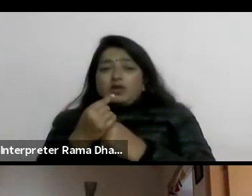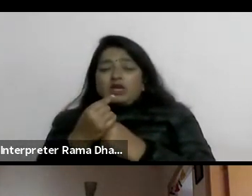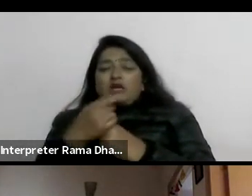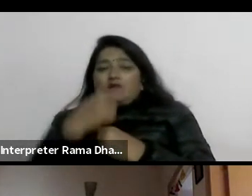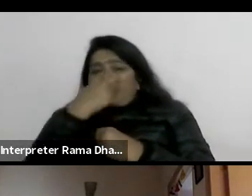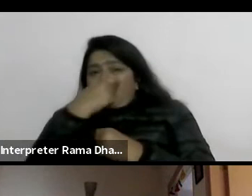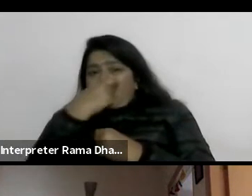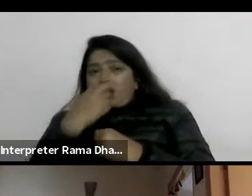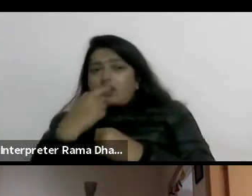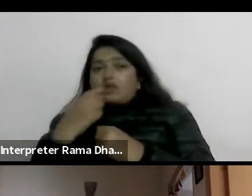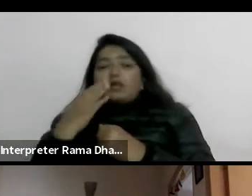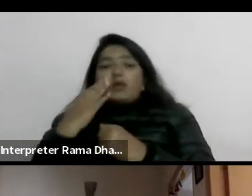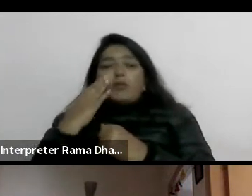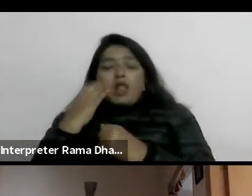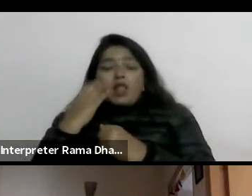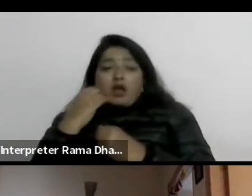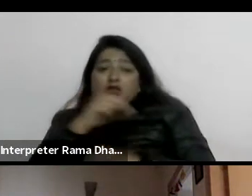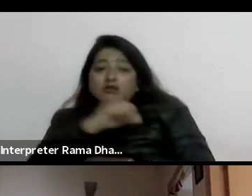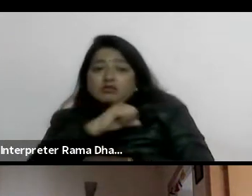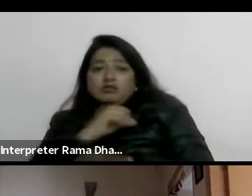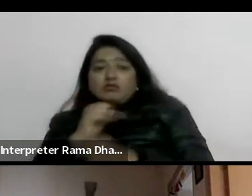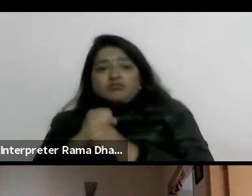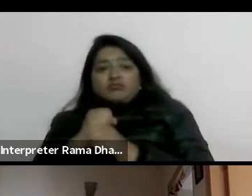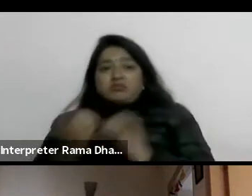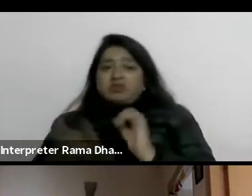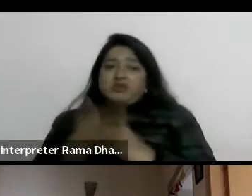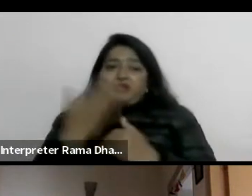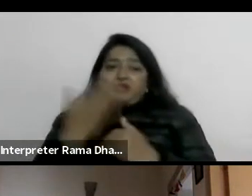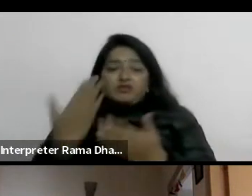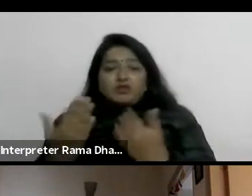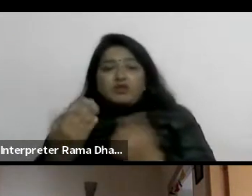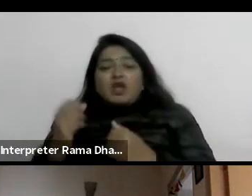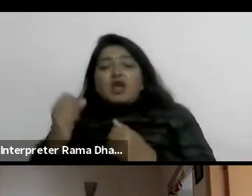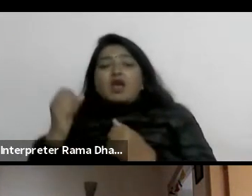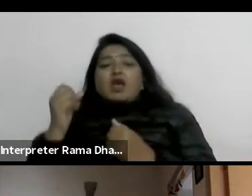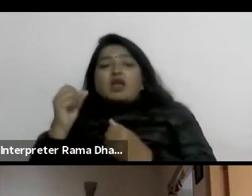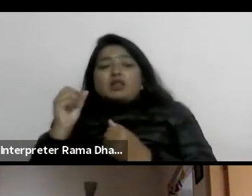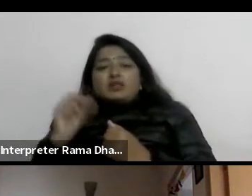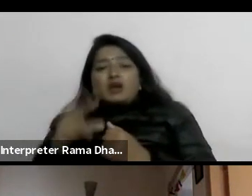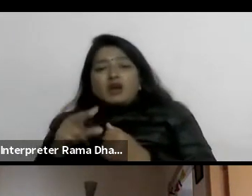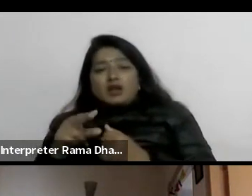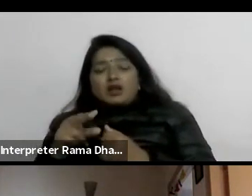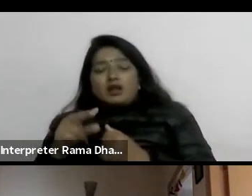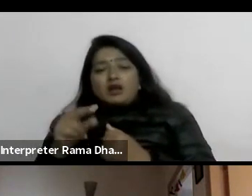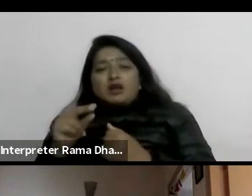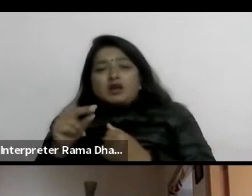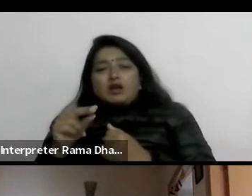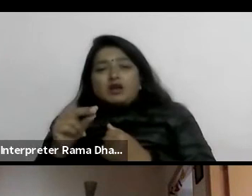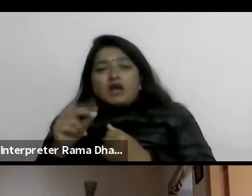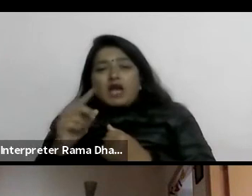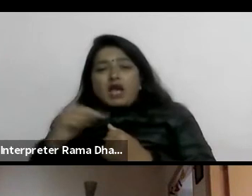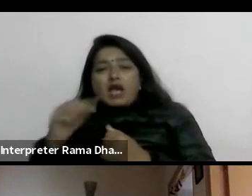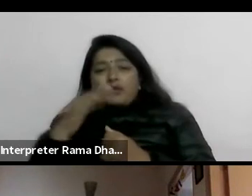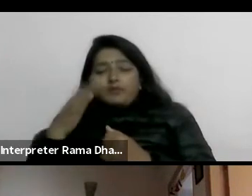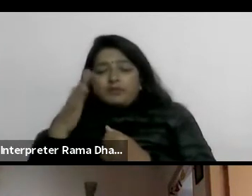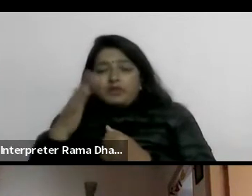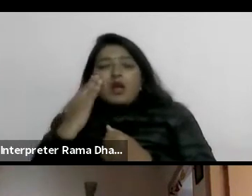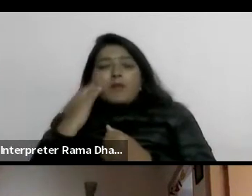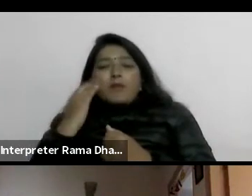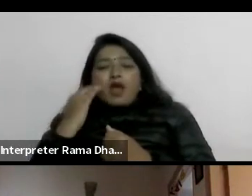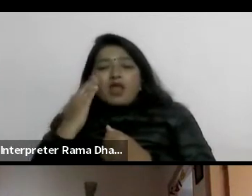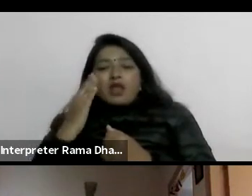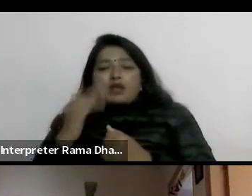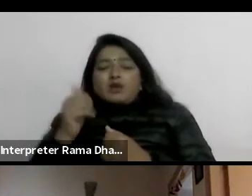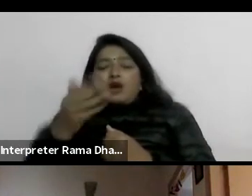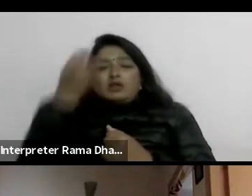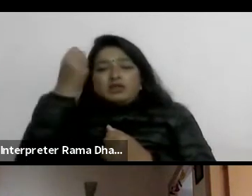families, to do sex work. But I think that we cannot forget that women have the right,